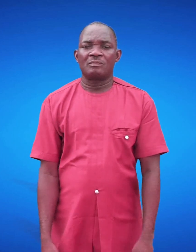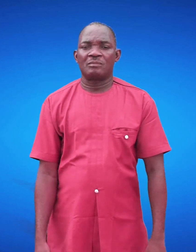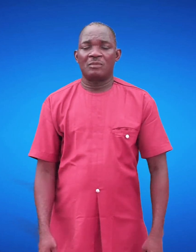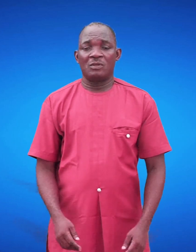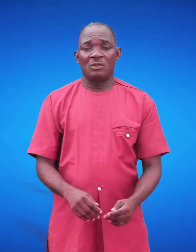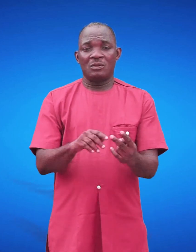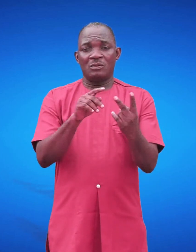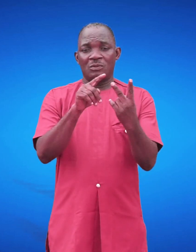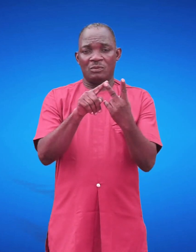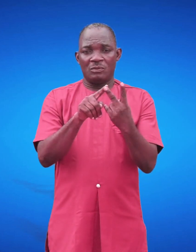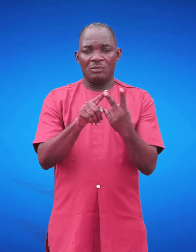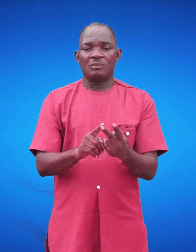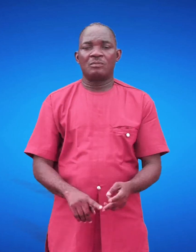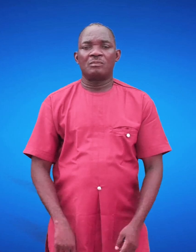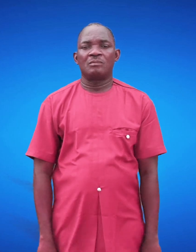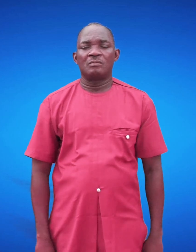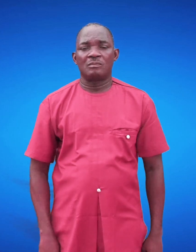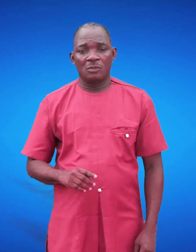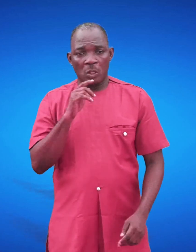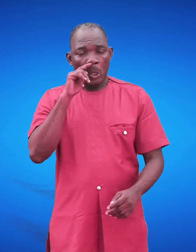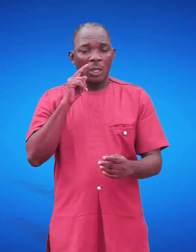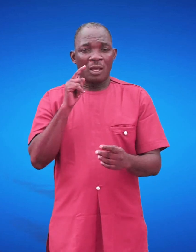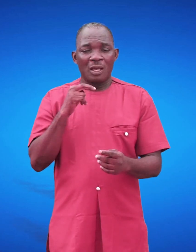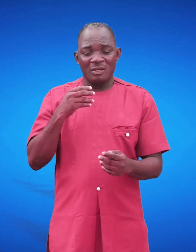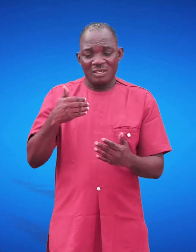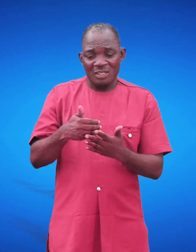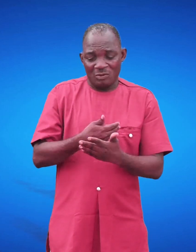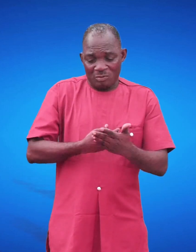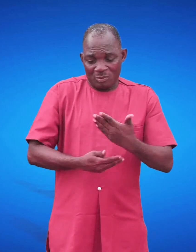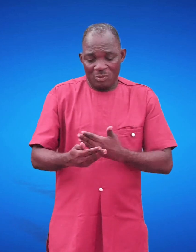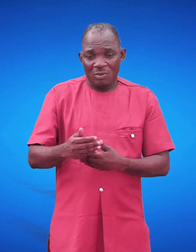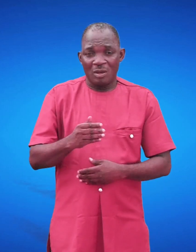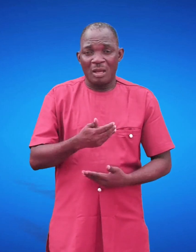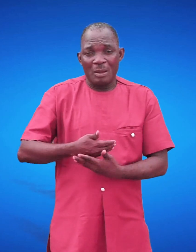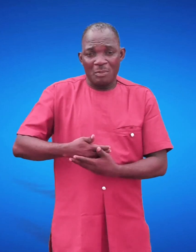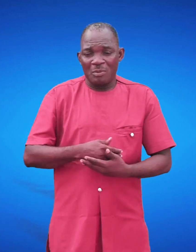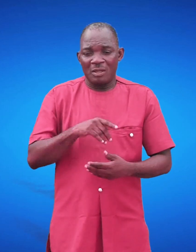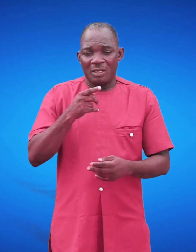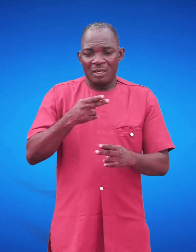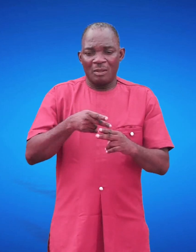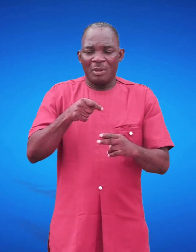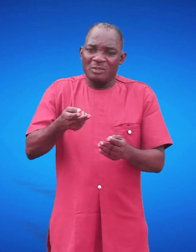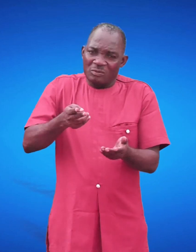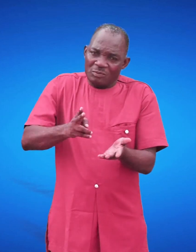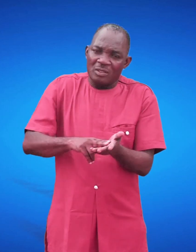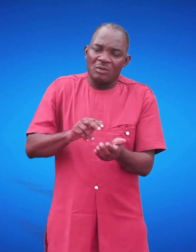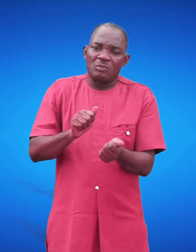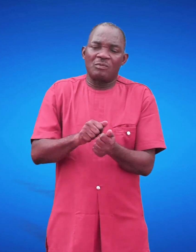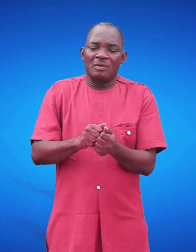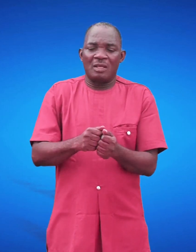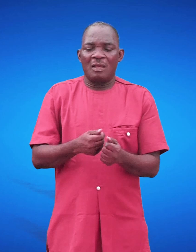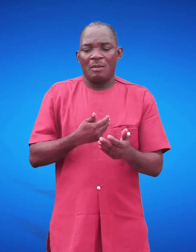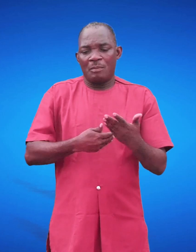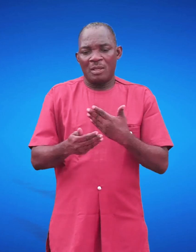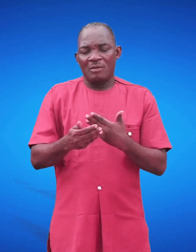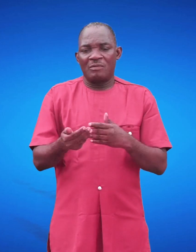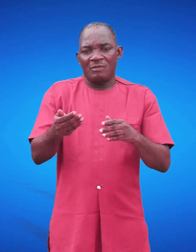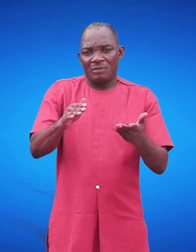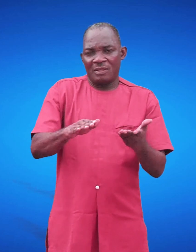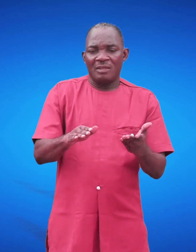2. Having newborn babies registered with the Birth and Death